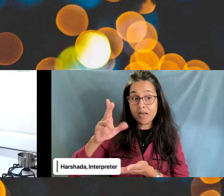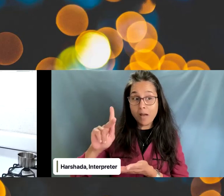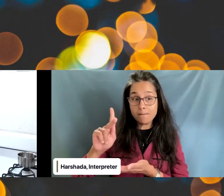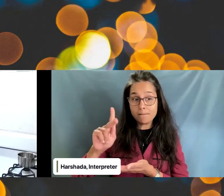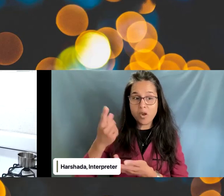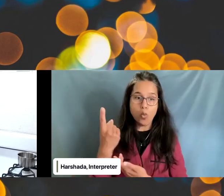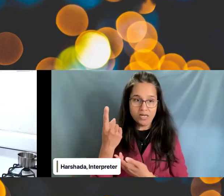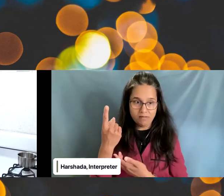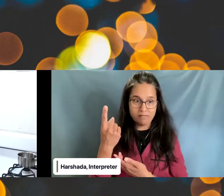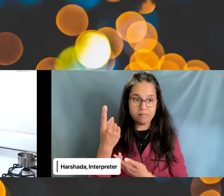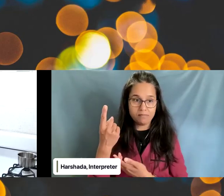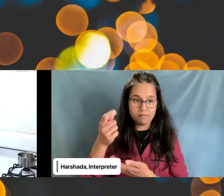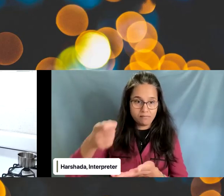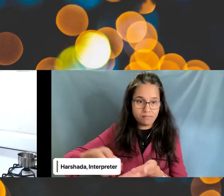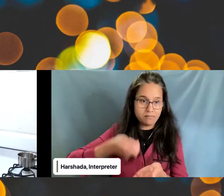that's this really nice cup.